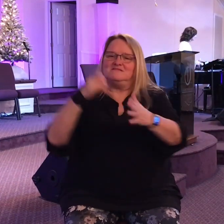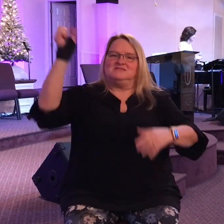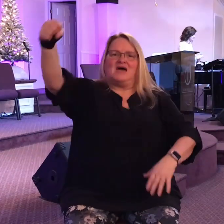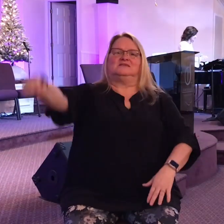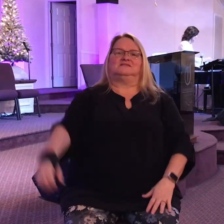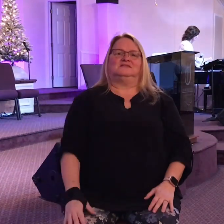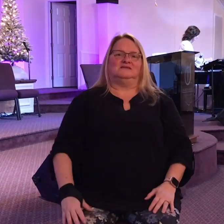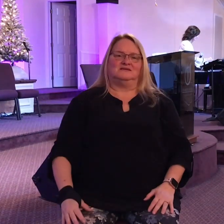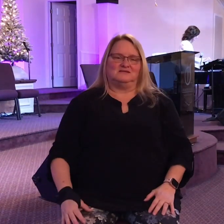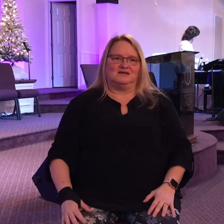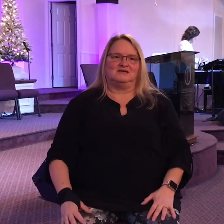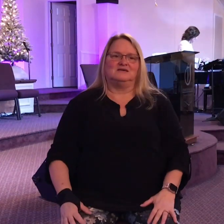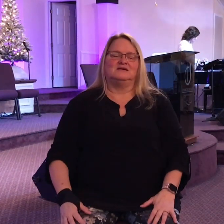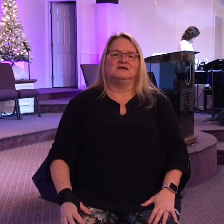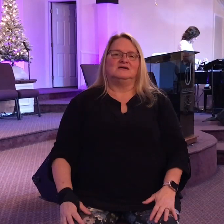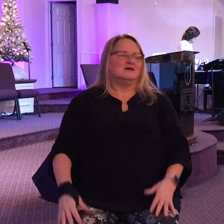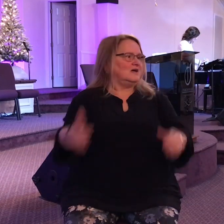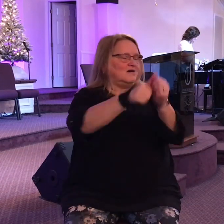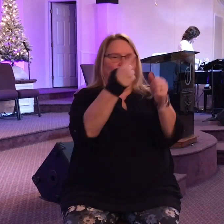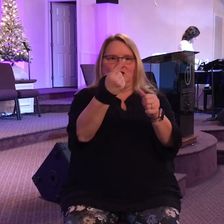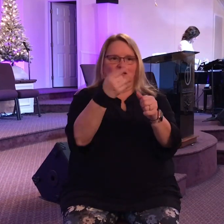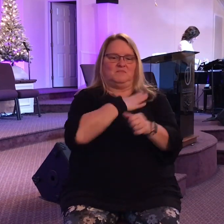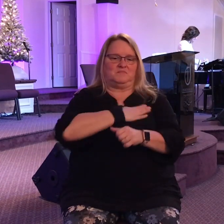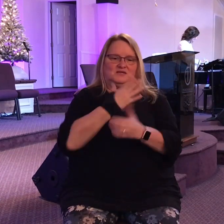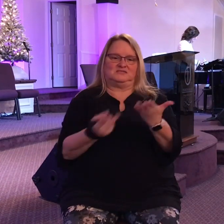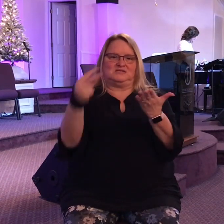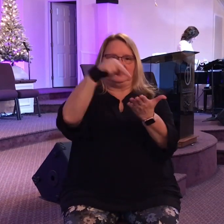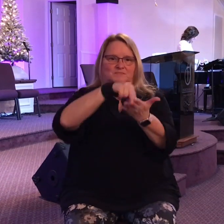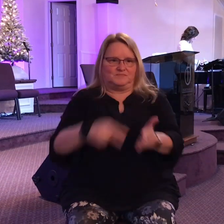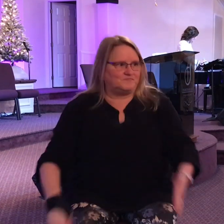Fight for it. Everybody all over this building, would you mind standing?